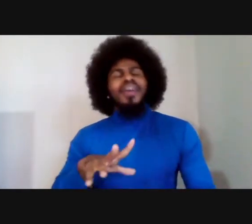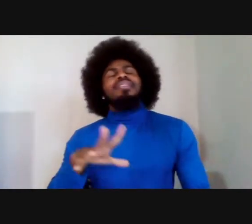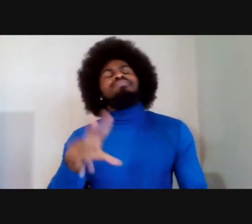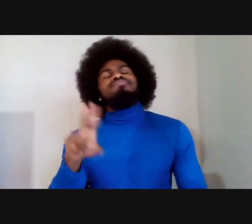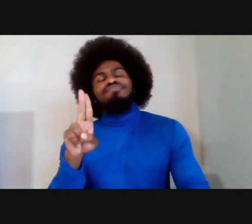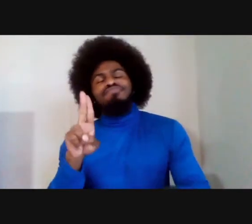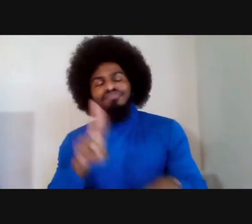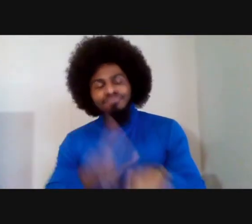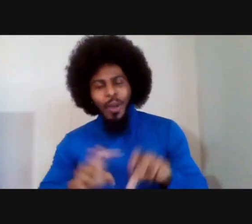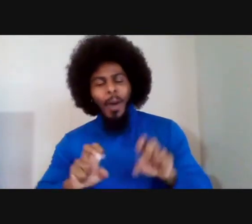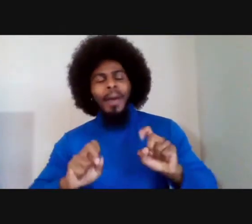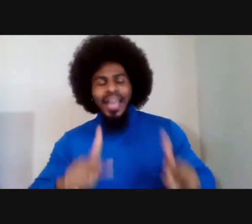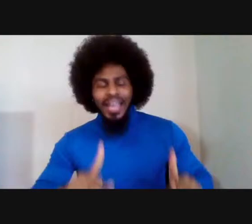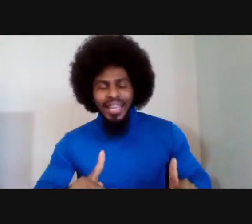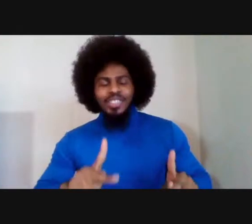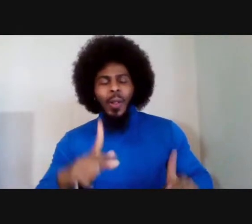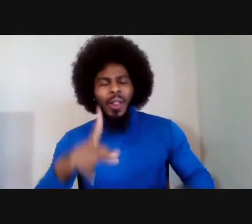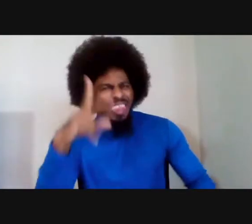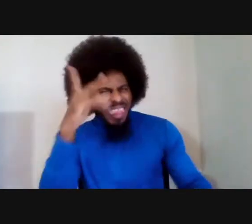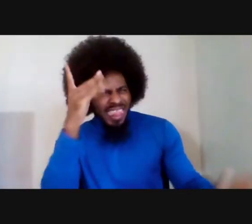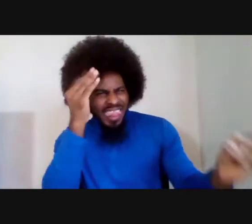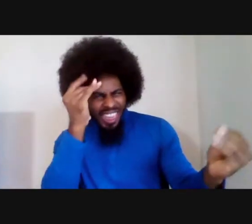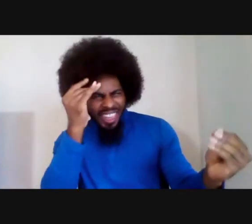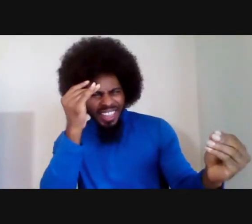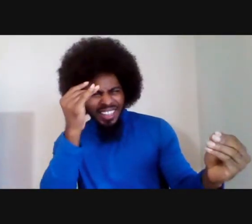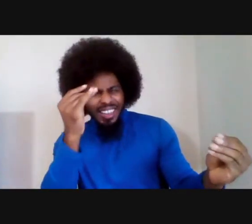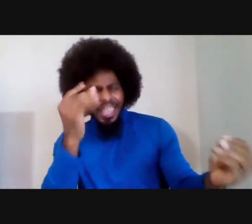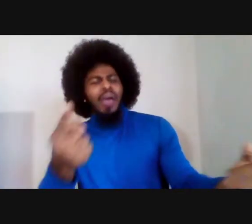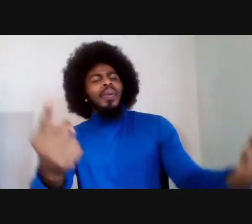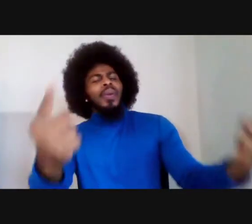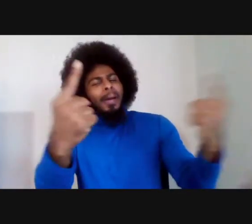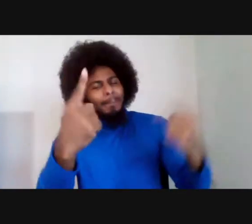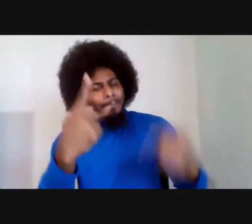when you come back, because it's time. It's time already.